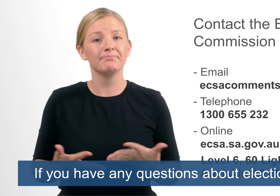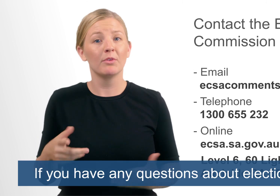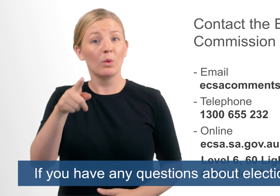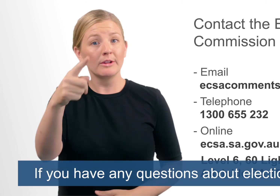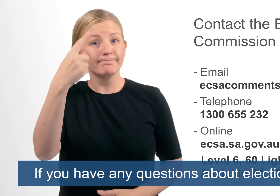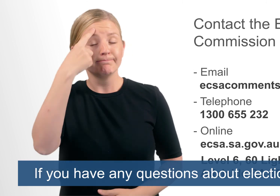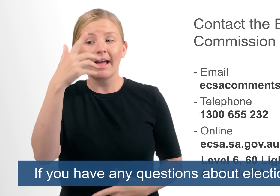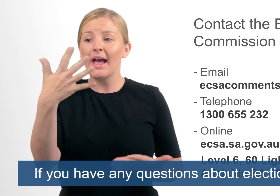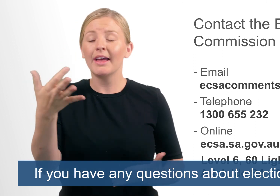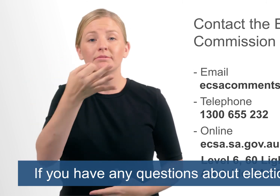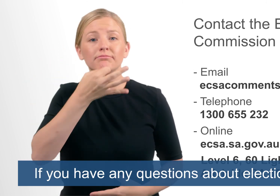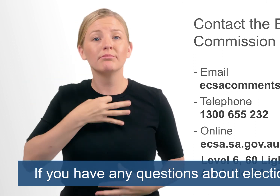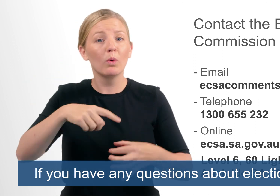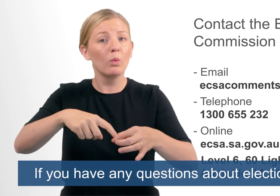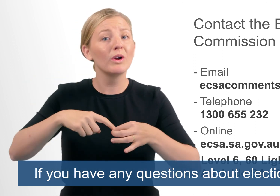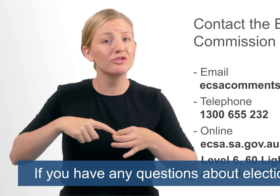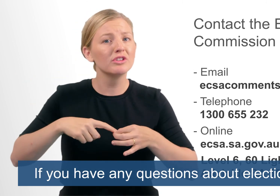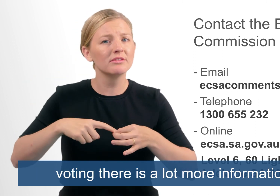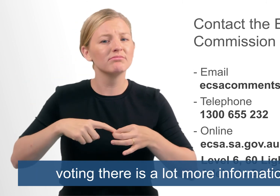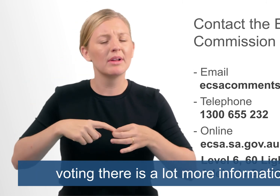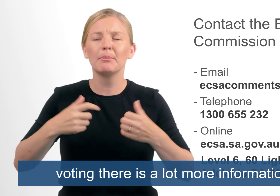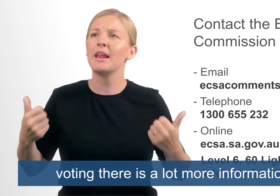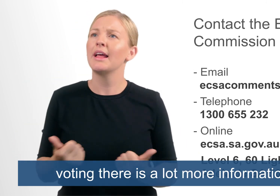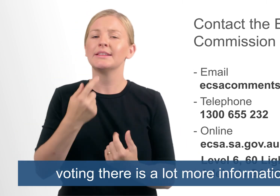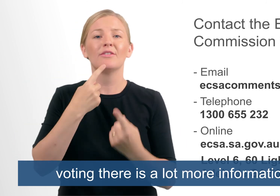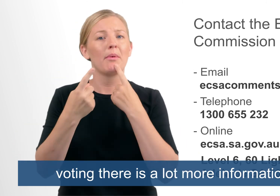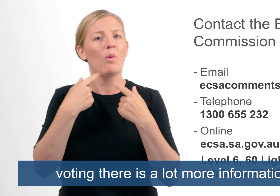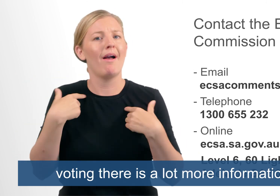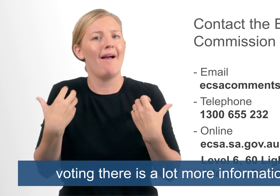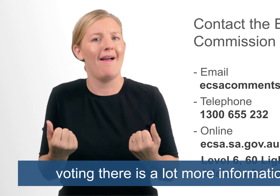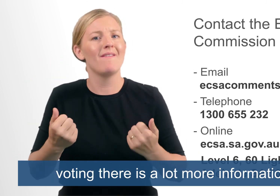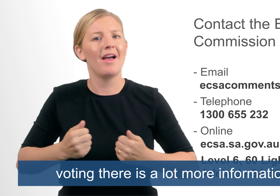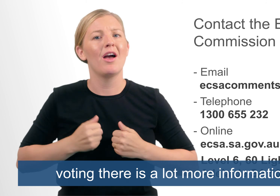If you have any questions about elections and voting, there is a lot more information at